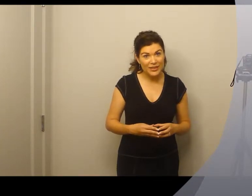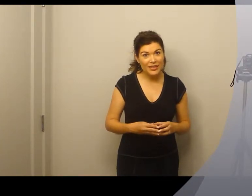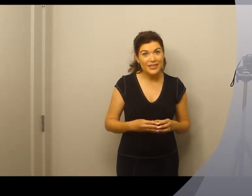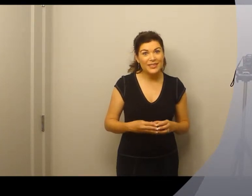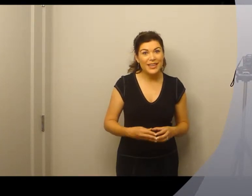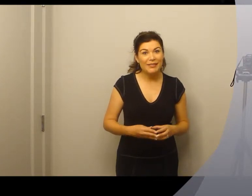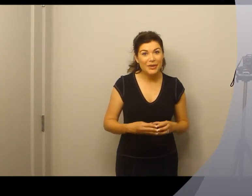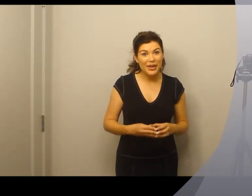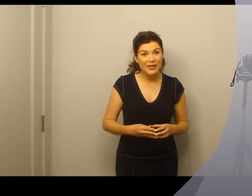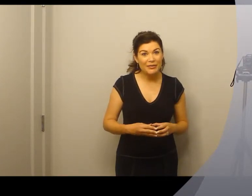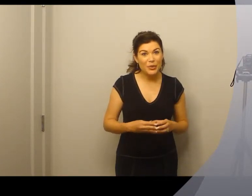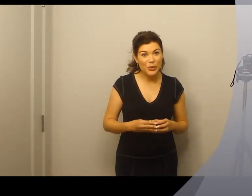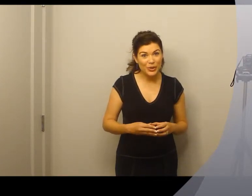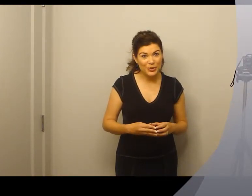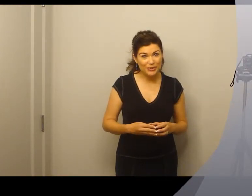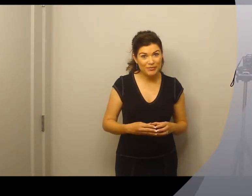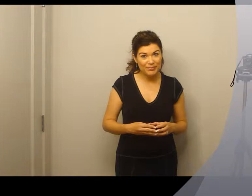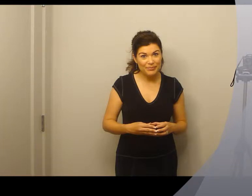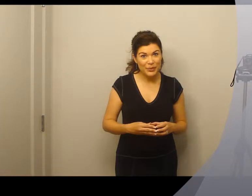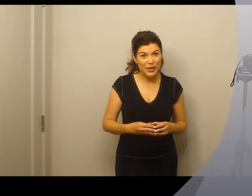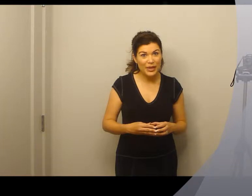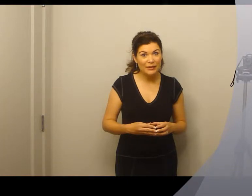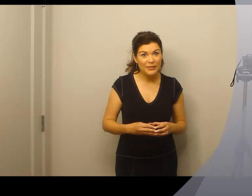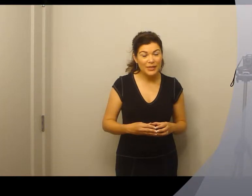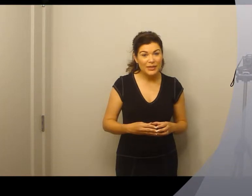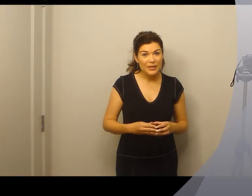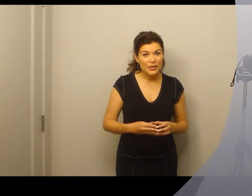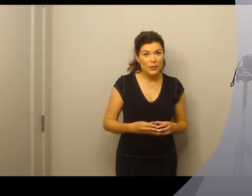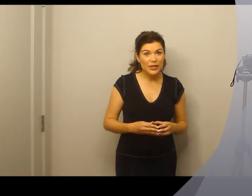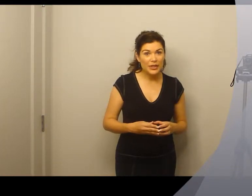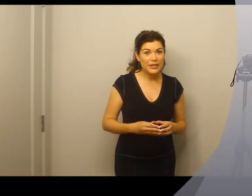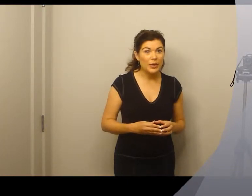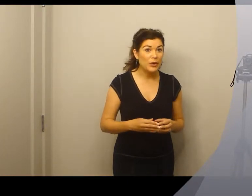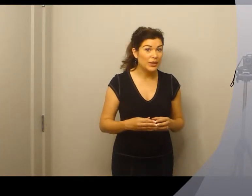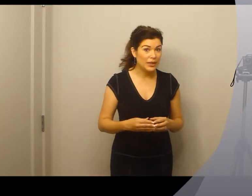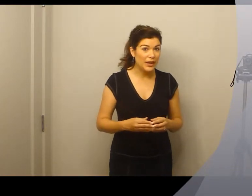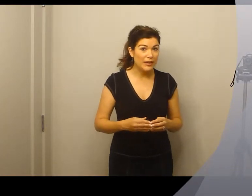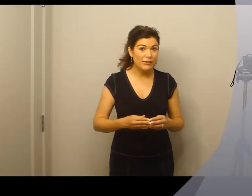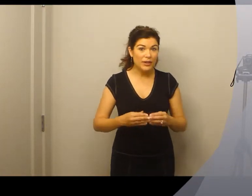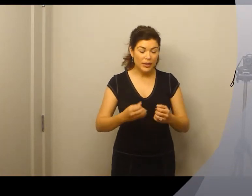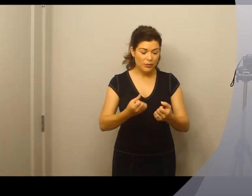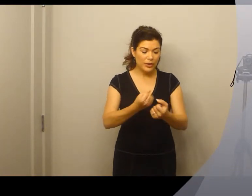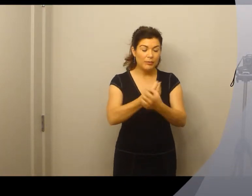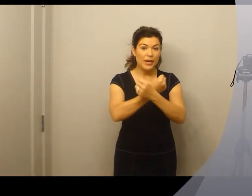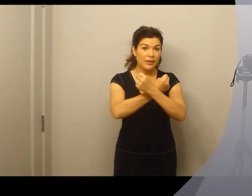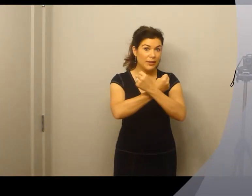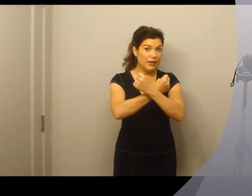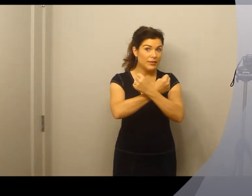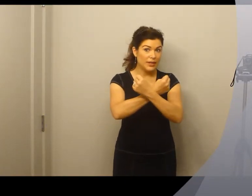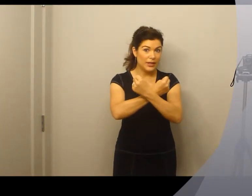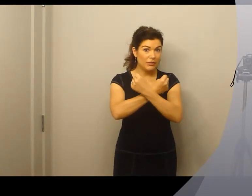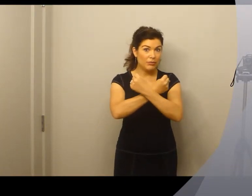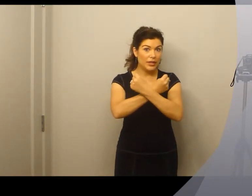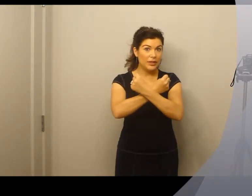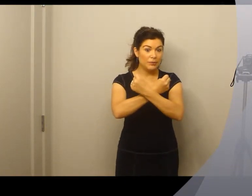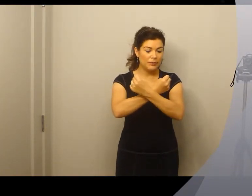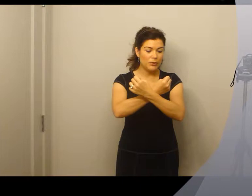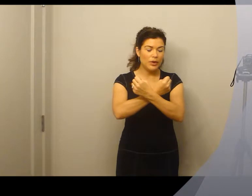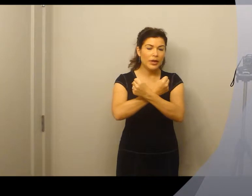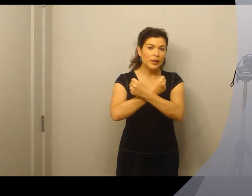the Savior of the world. Okay? So we're going to say with love, and we're going to make the love sign. You've made this before, but